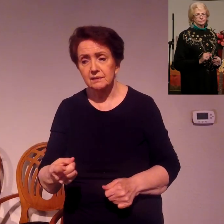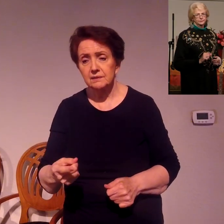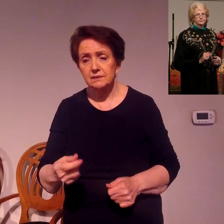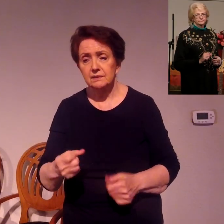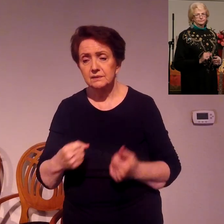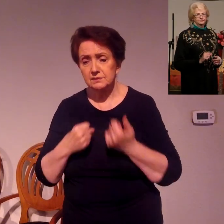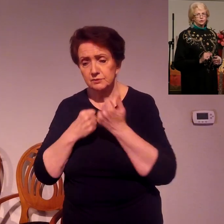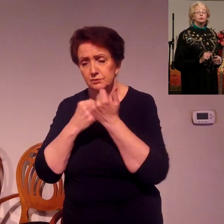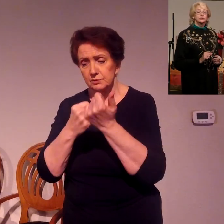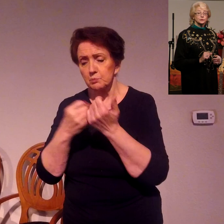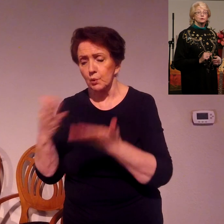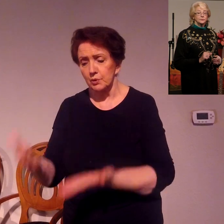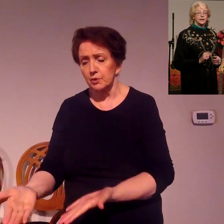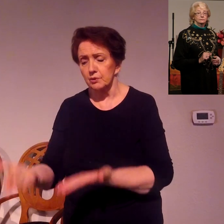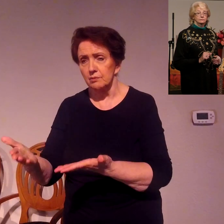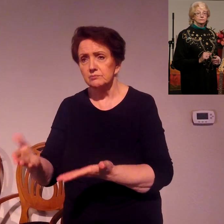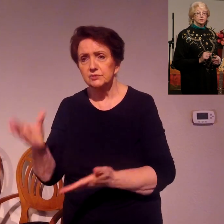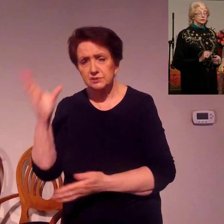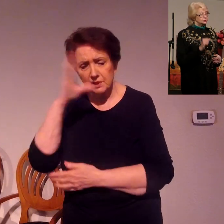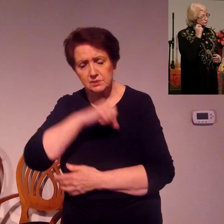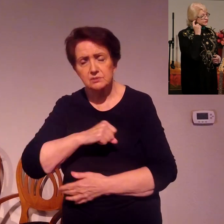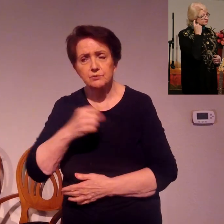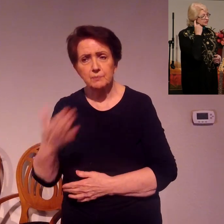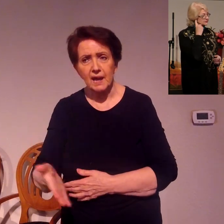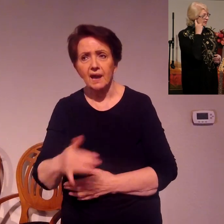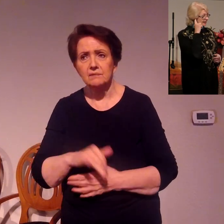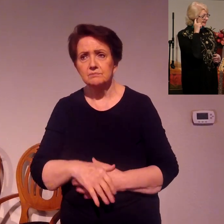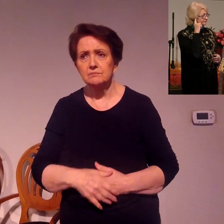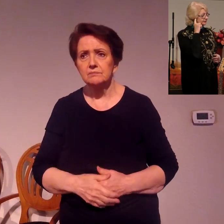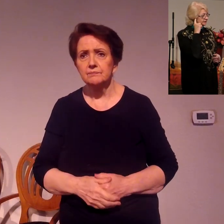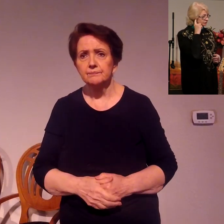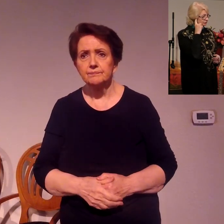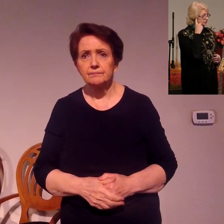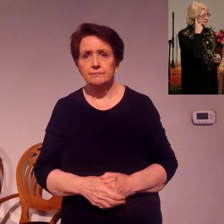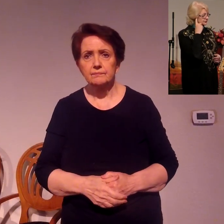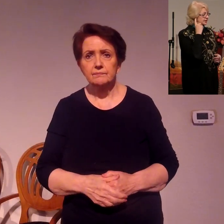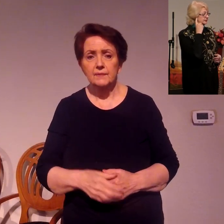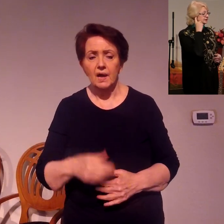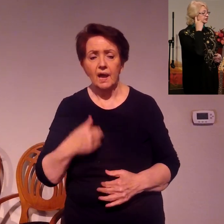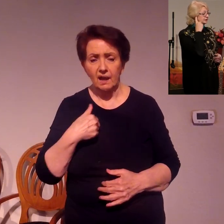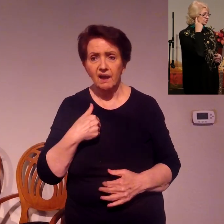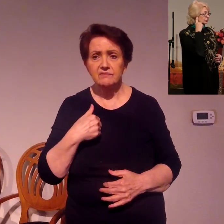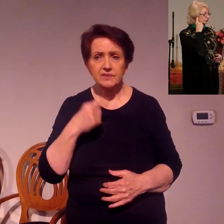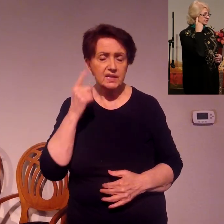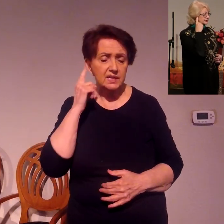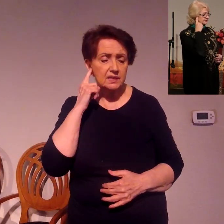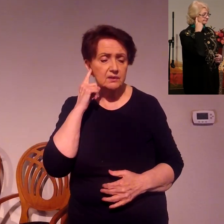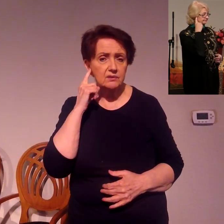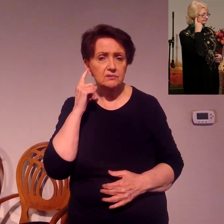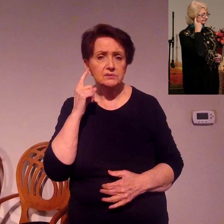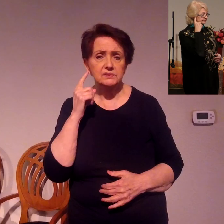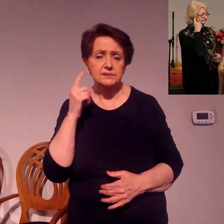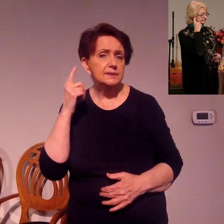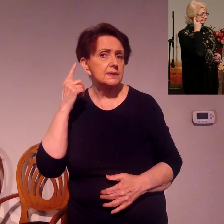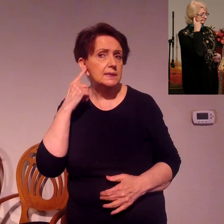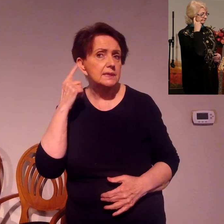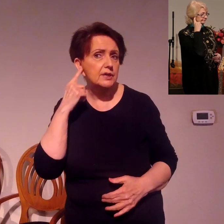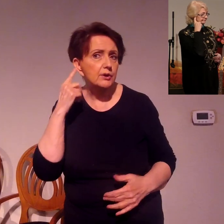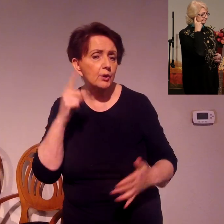you. You can assume that. Do you see? Because I have ears that hear criticism.